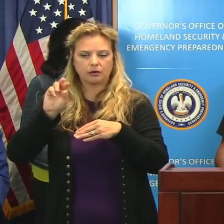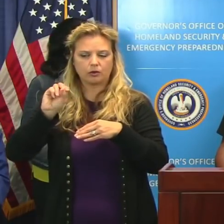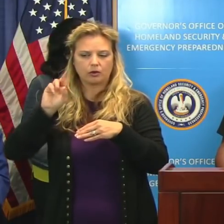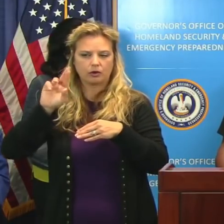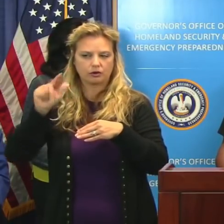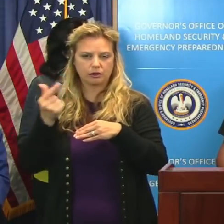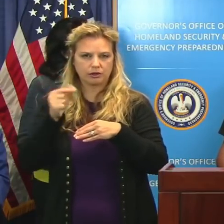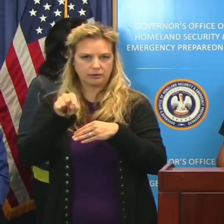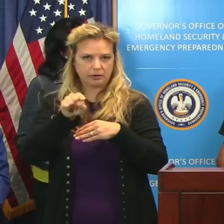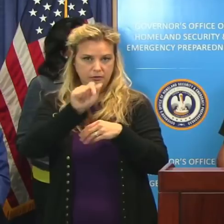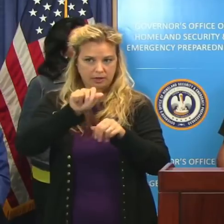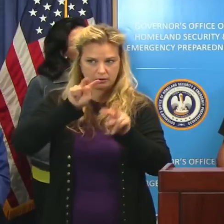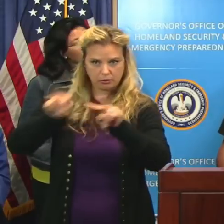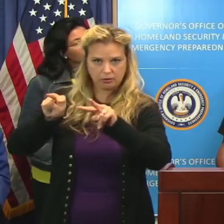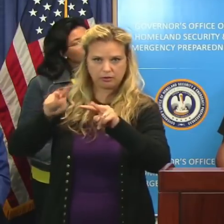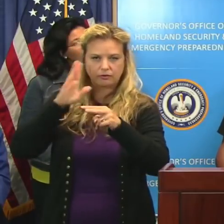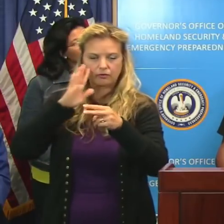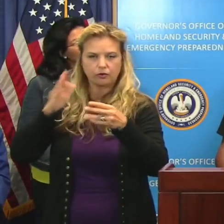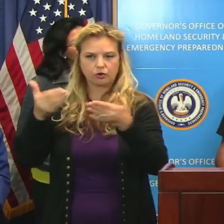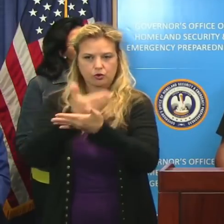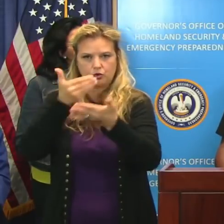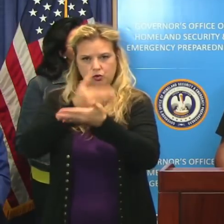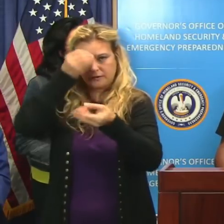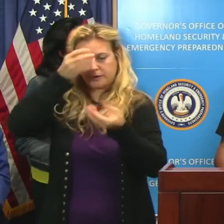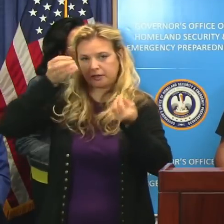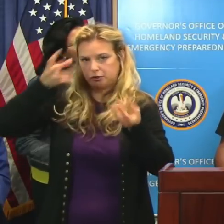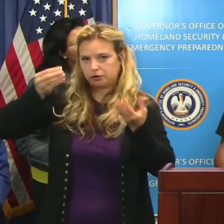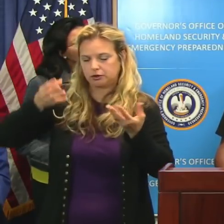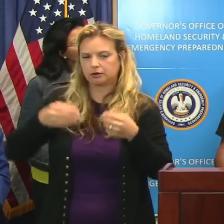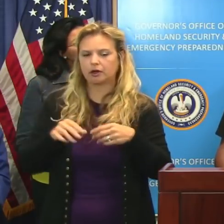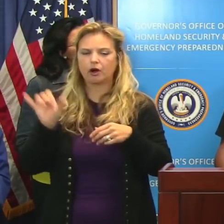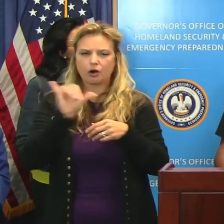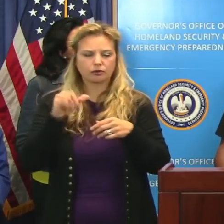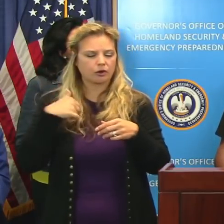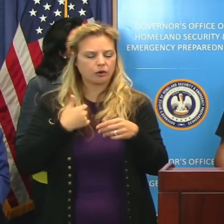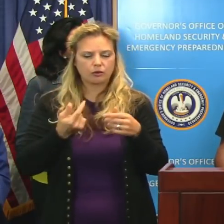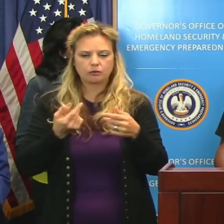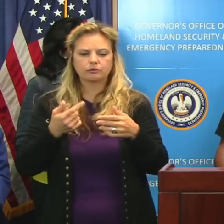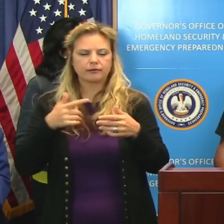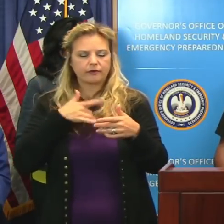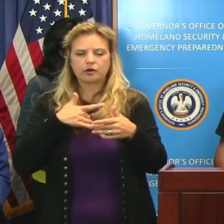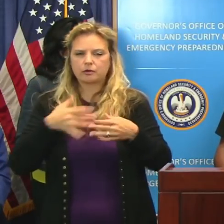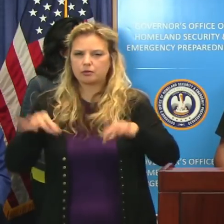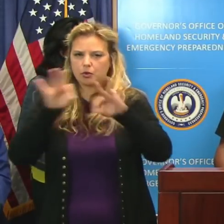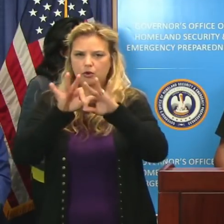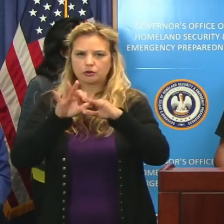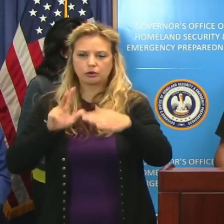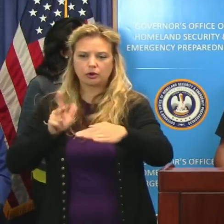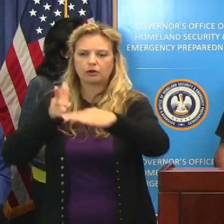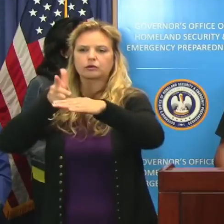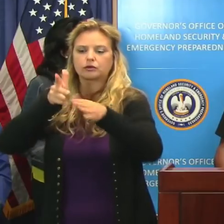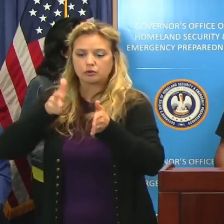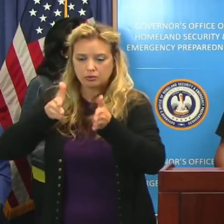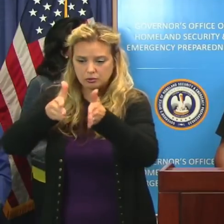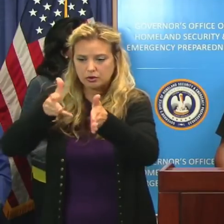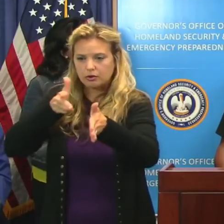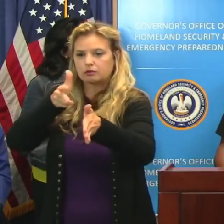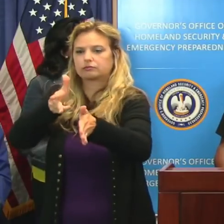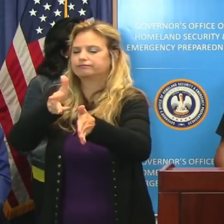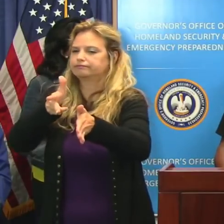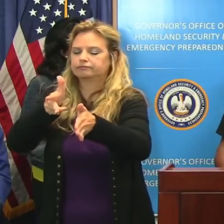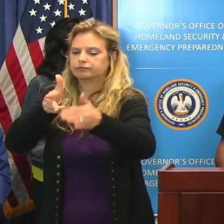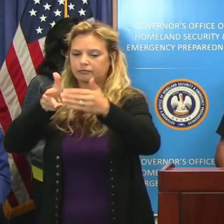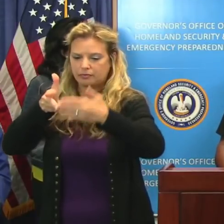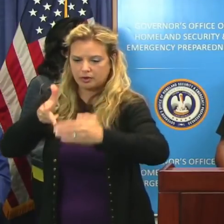governor said, the most important thing that we tell folks in terms of public safety is turn around, don't drown. It only takes a few inches of water